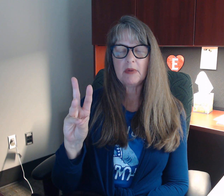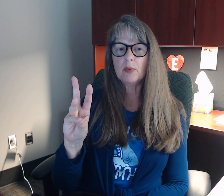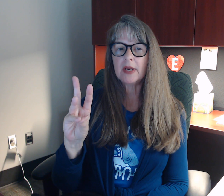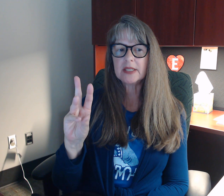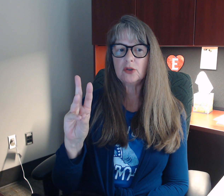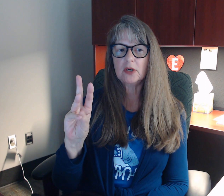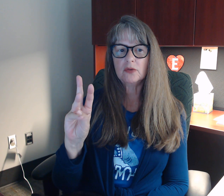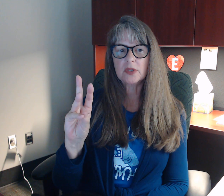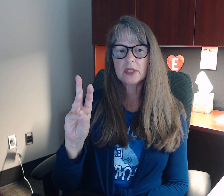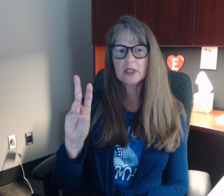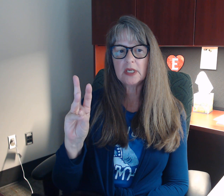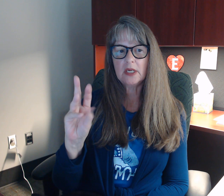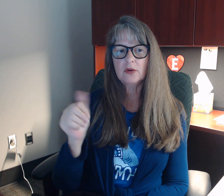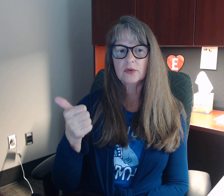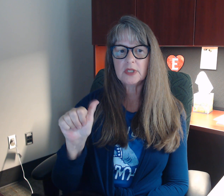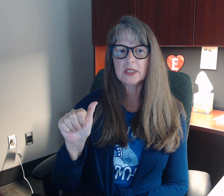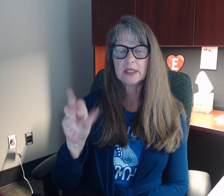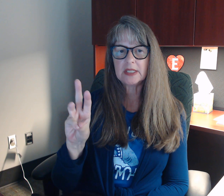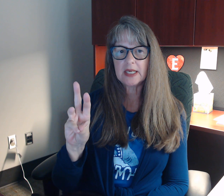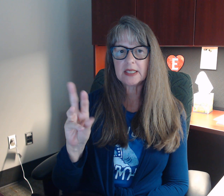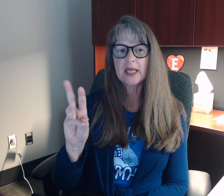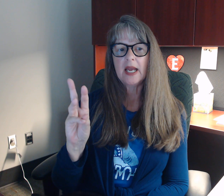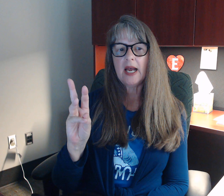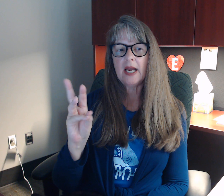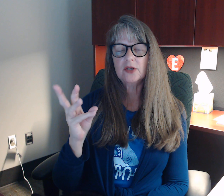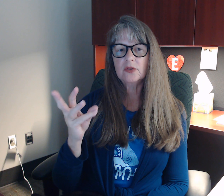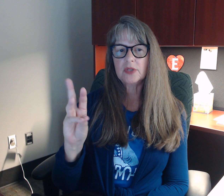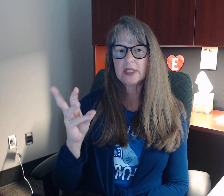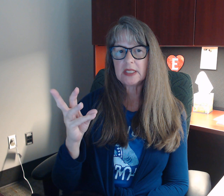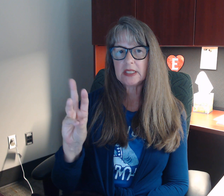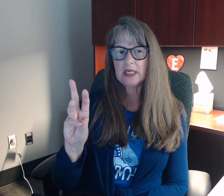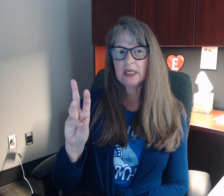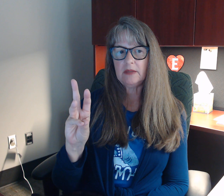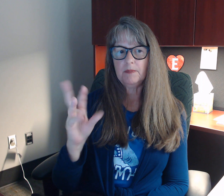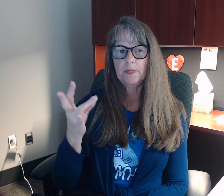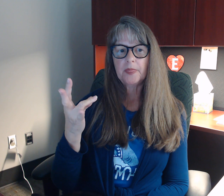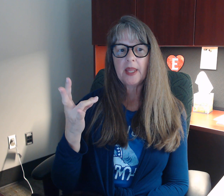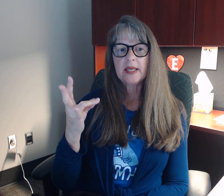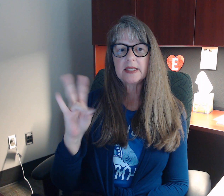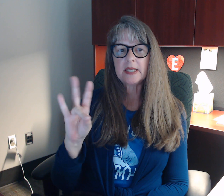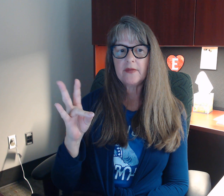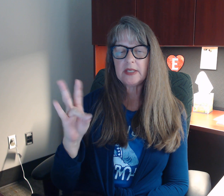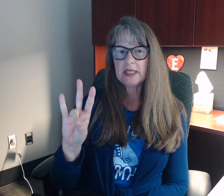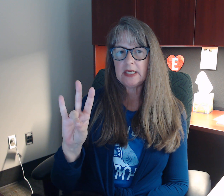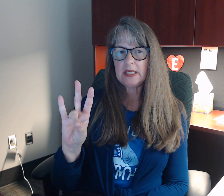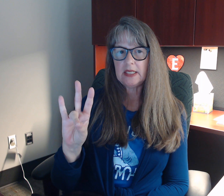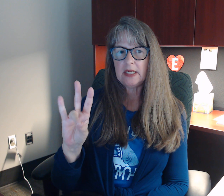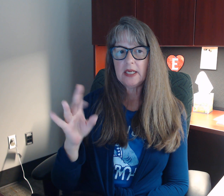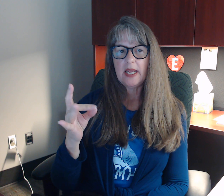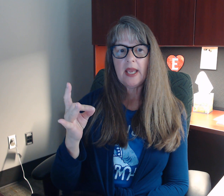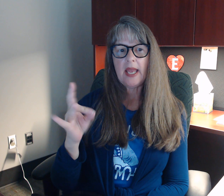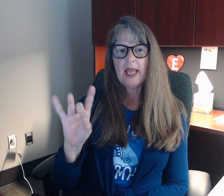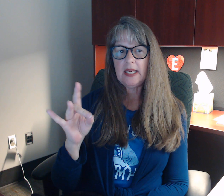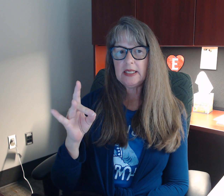I said you could do 16 or 10, 6. I do 16, 17,